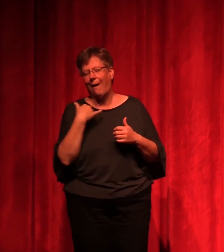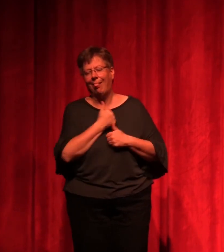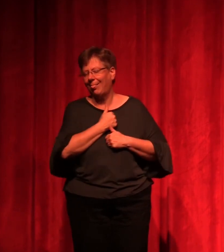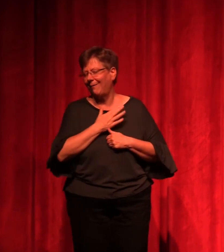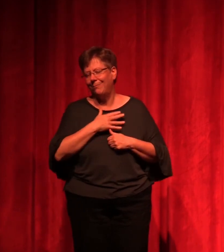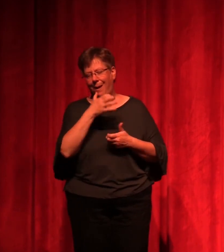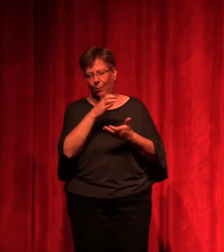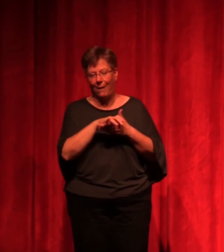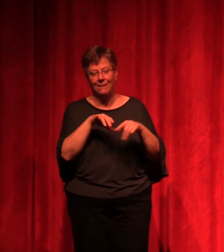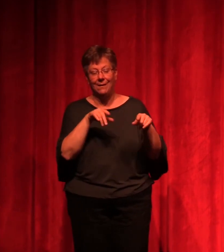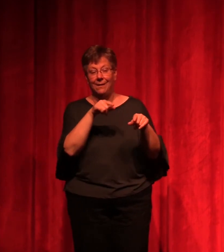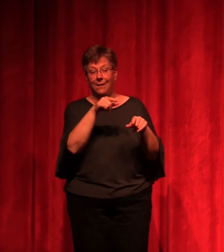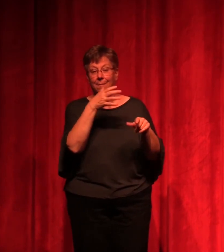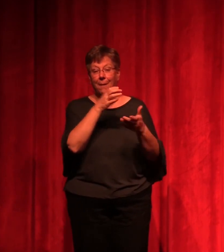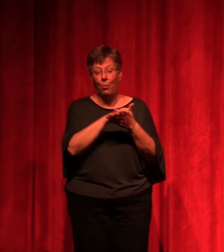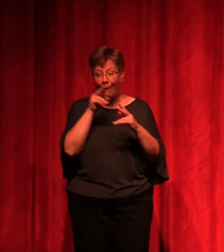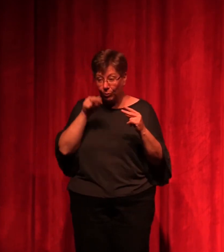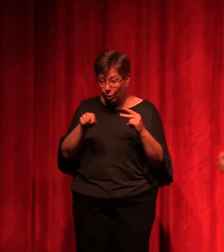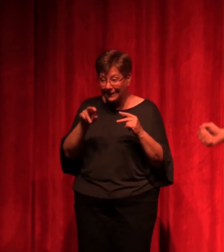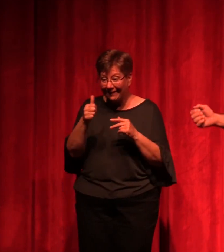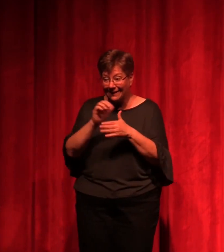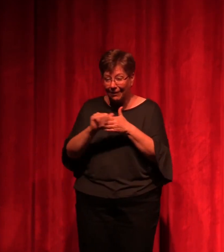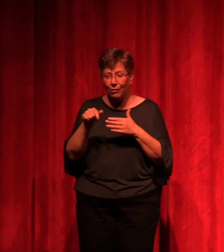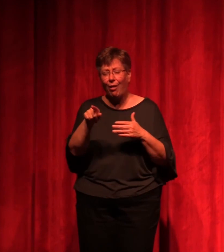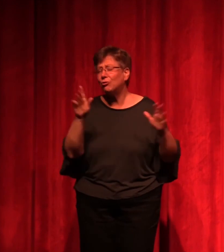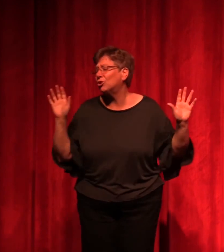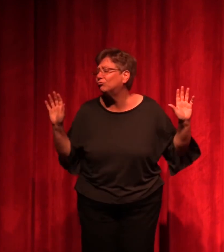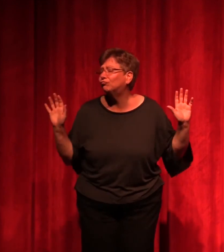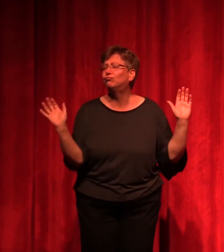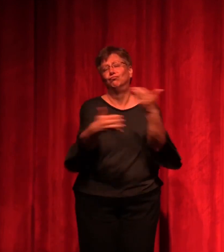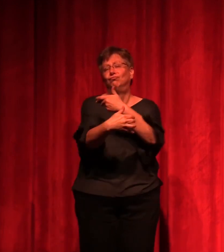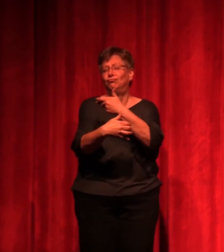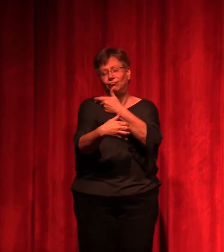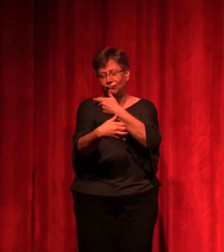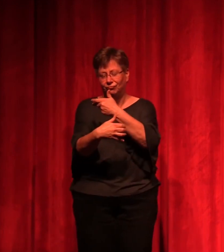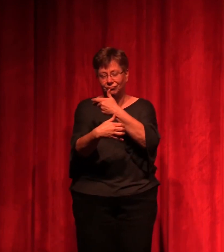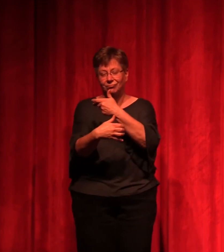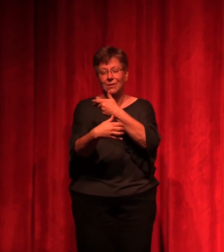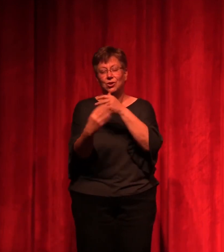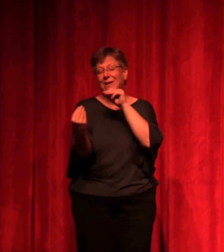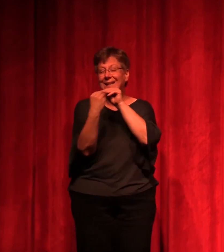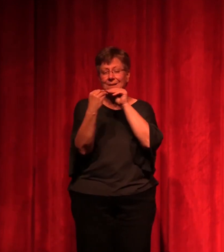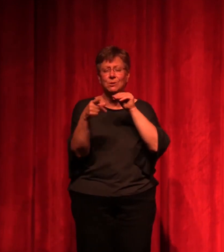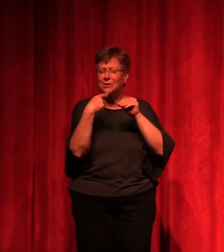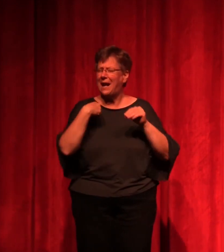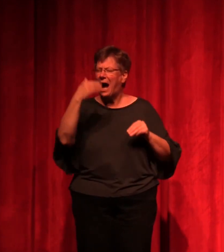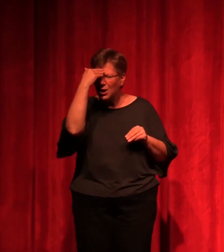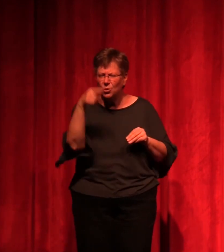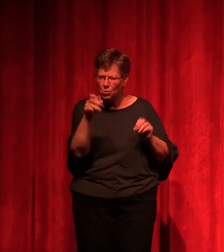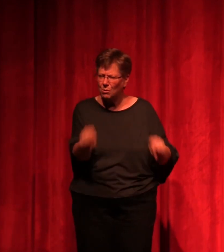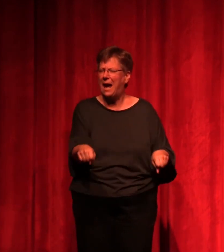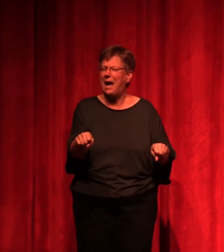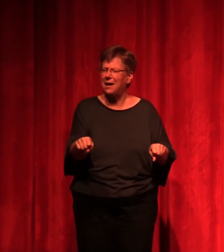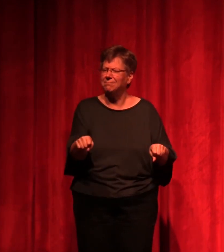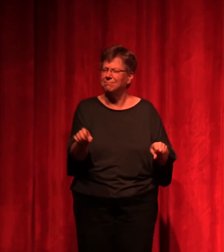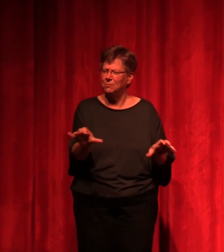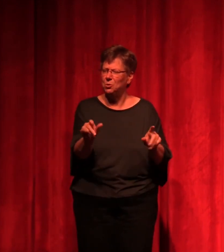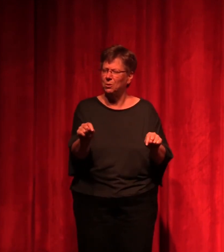bill, and she just runs to me, and she throws her arms around me and gives me a big kiss, and she says, "I knew you could do it."